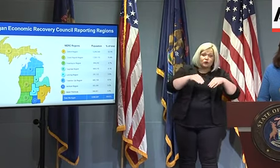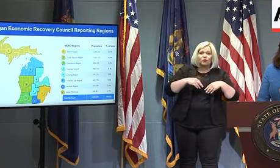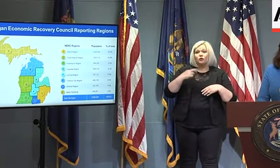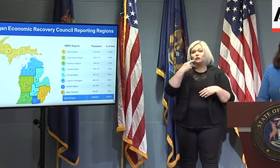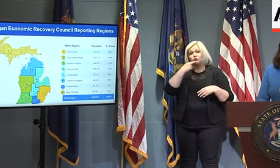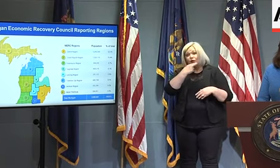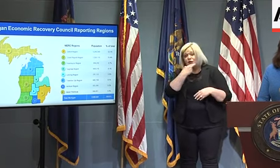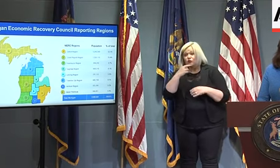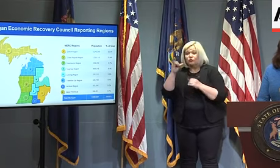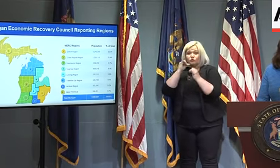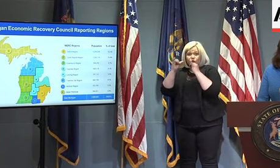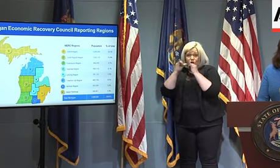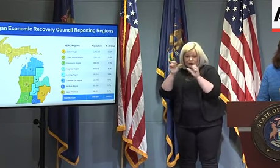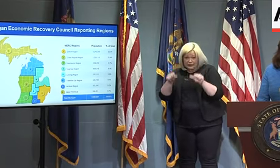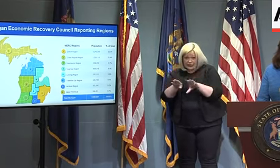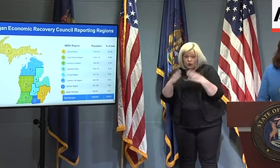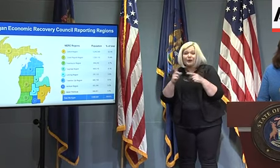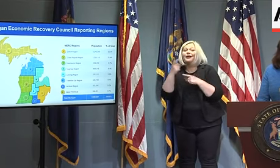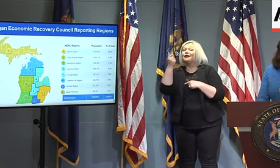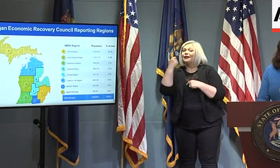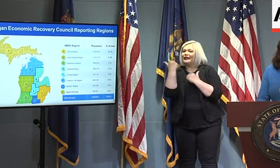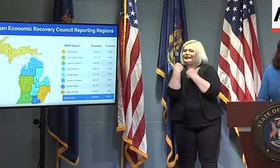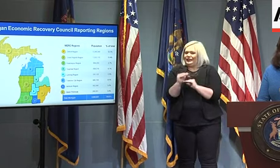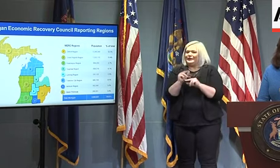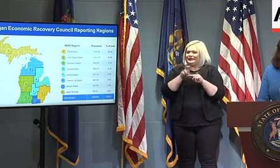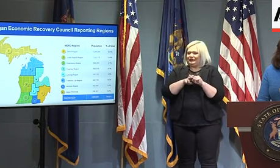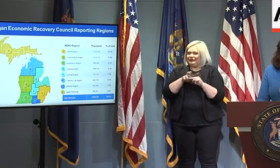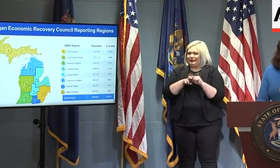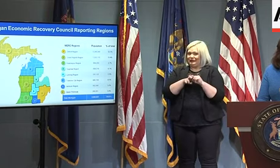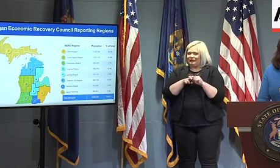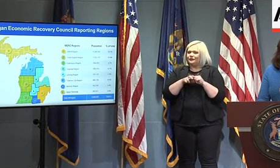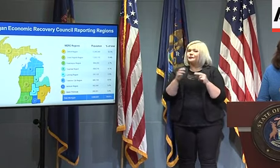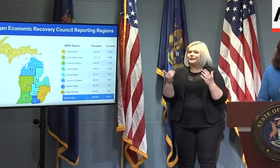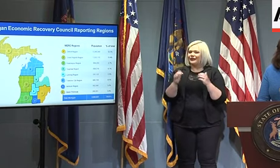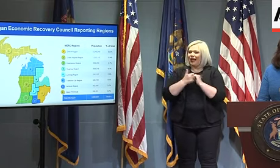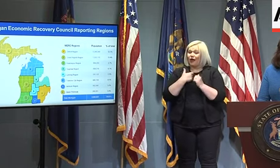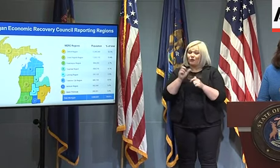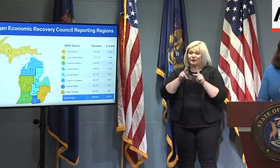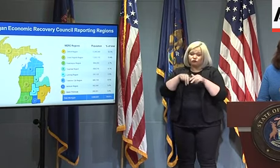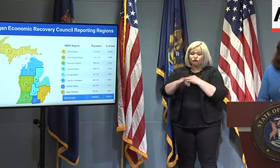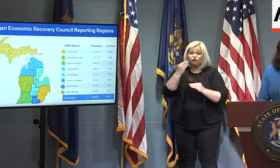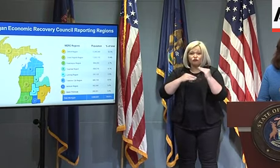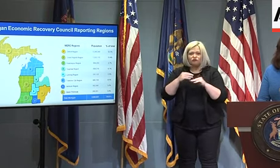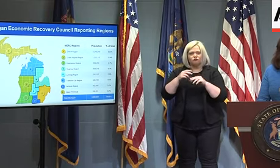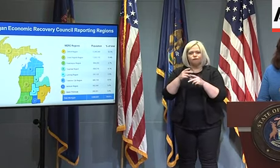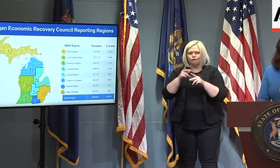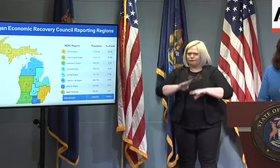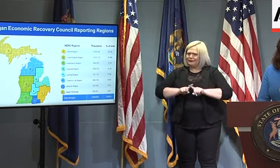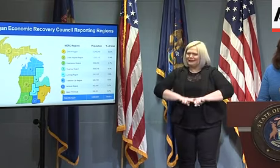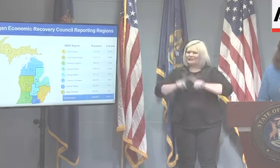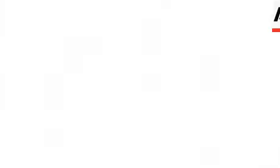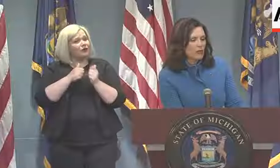restaurants and bars with limited seating. So this is a new way of dining, but we're going to be very careful and we're going to engage